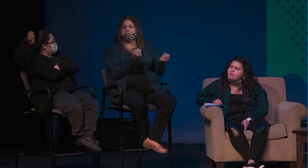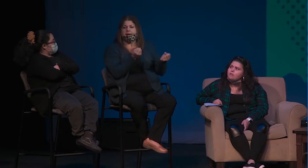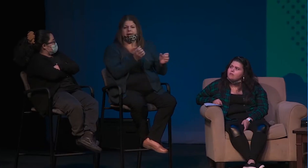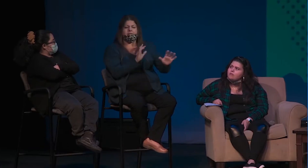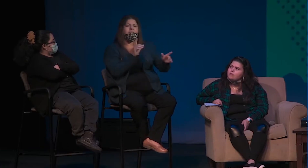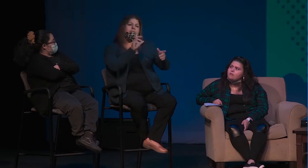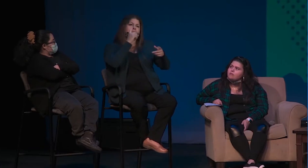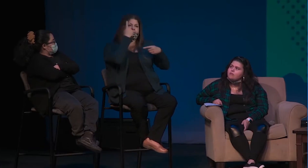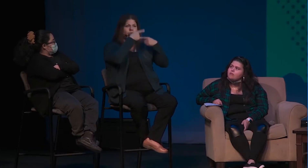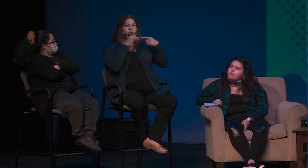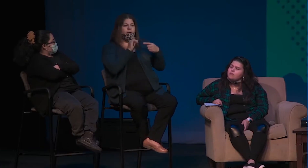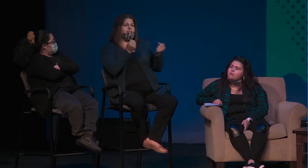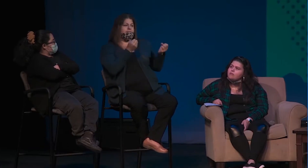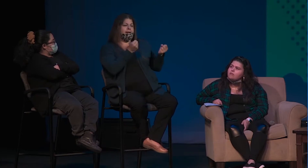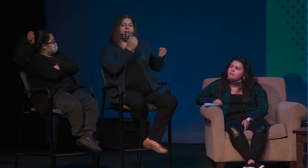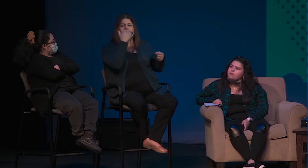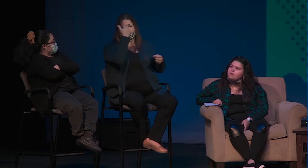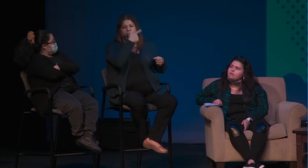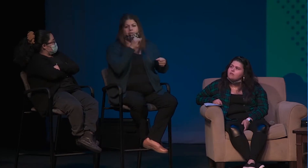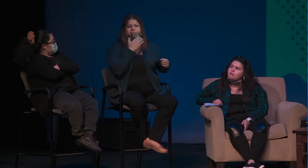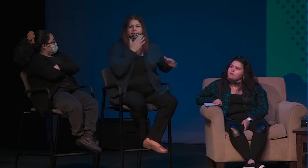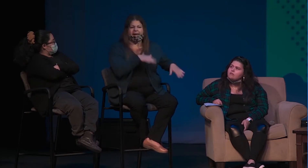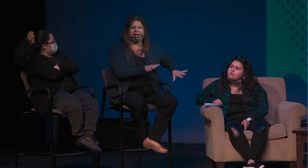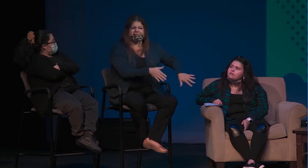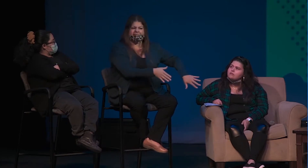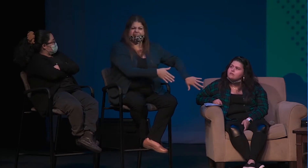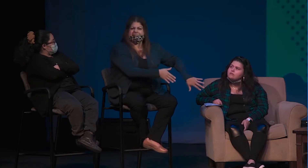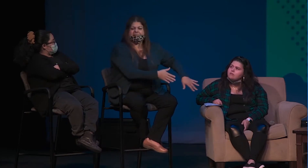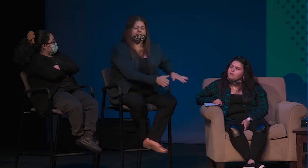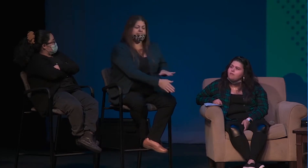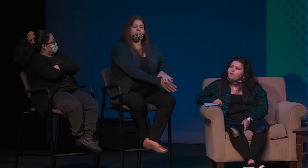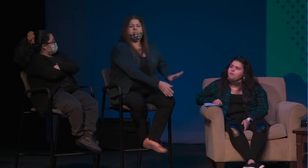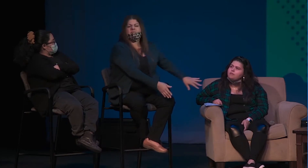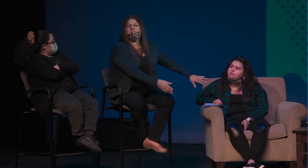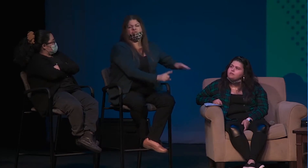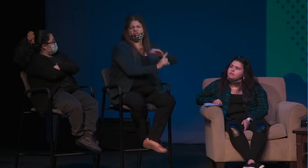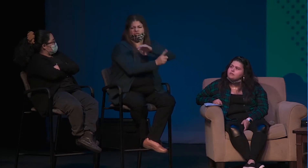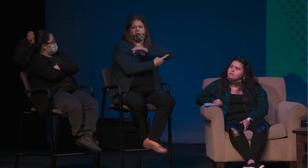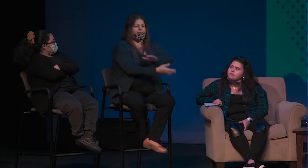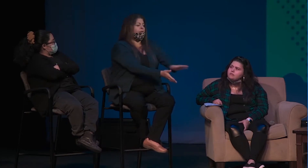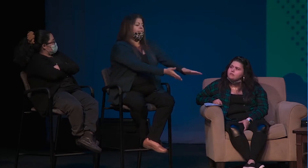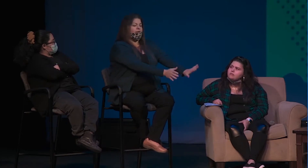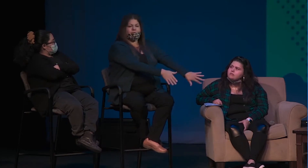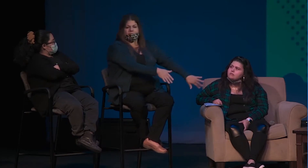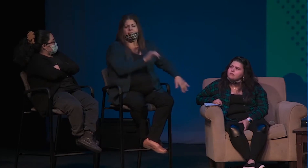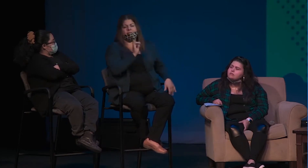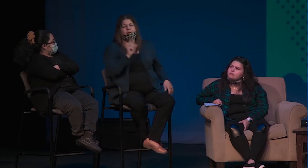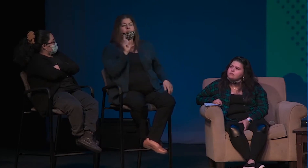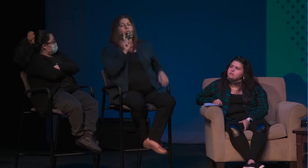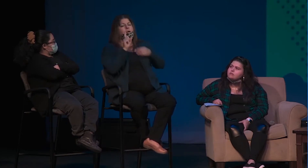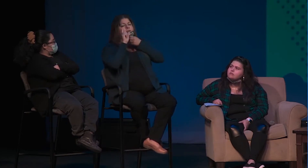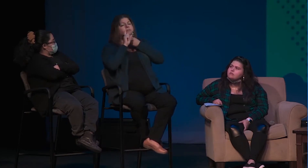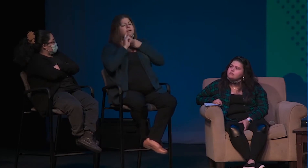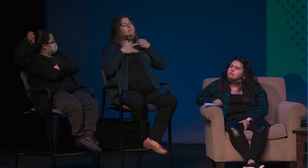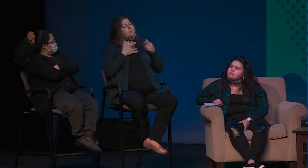than just cochlear implants are the only option. And kind of